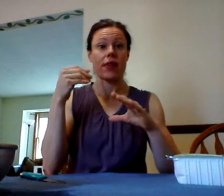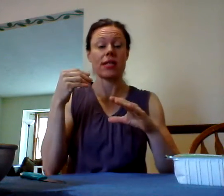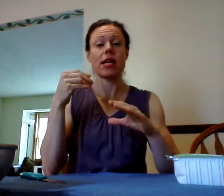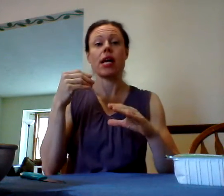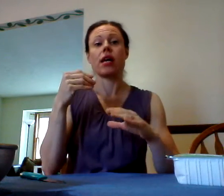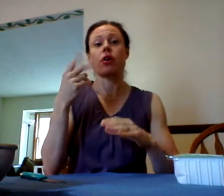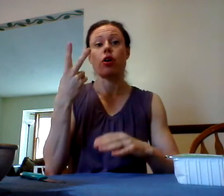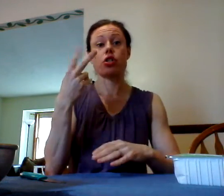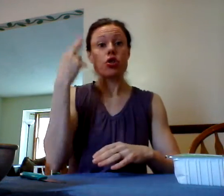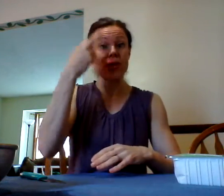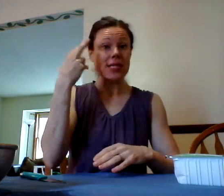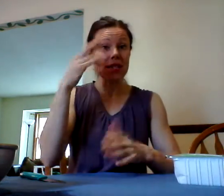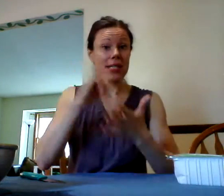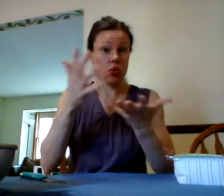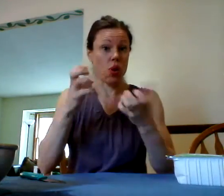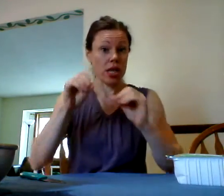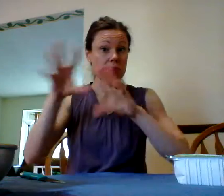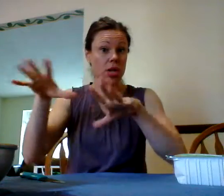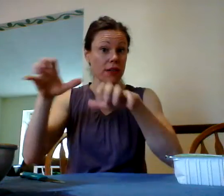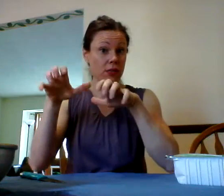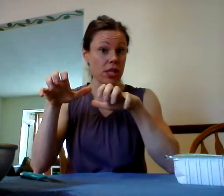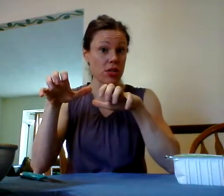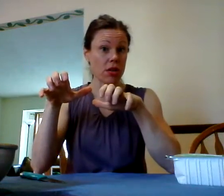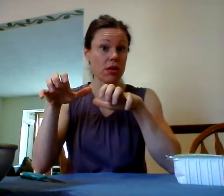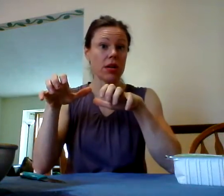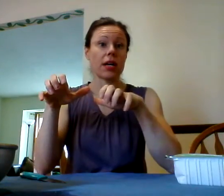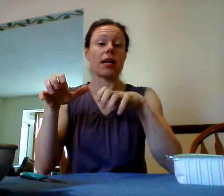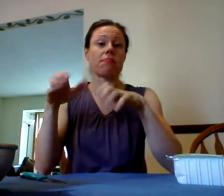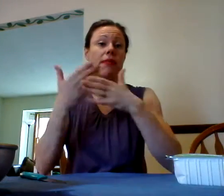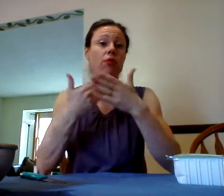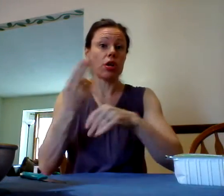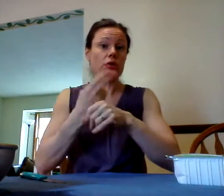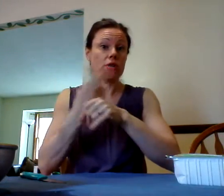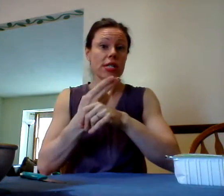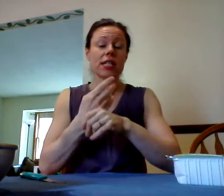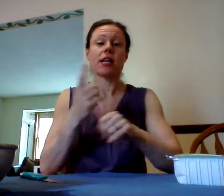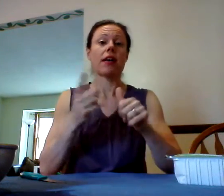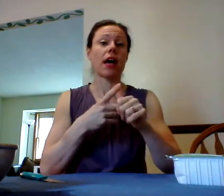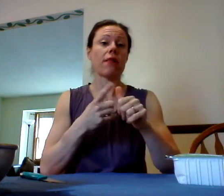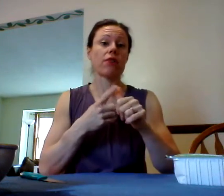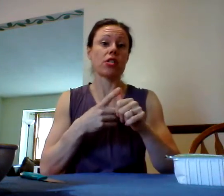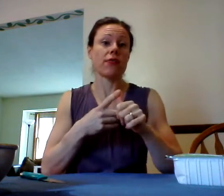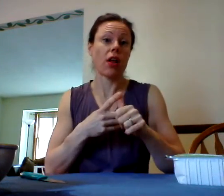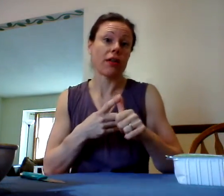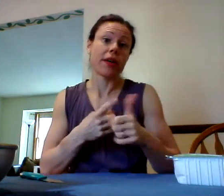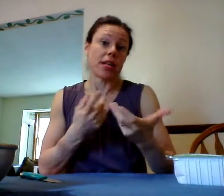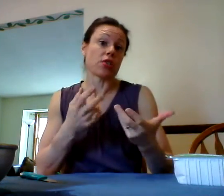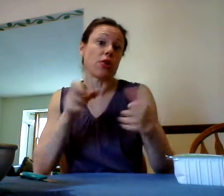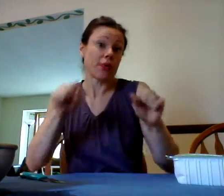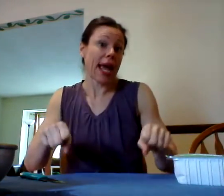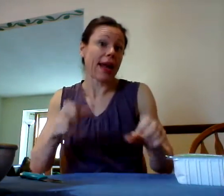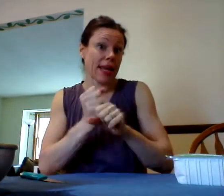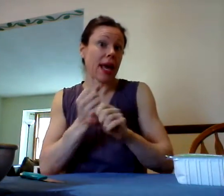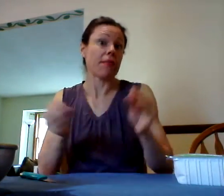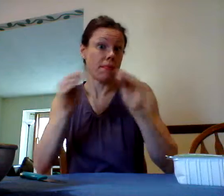it. There are two reasons that you want to put it in the freezer before you use it. First of all, so that you can get